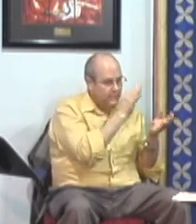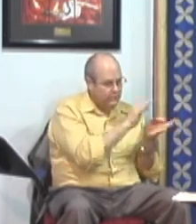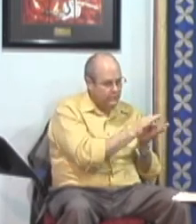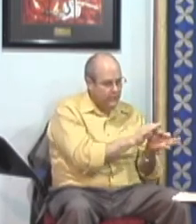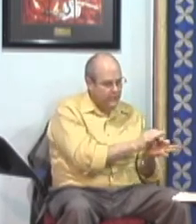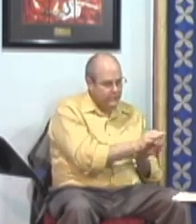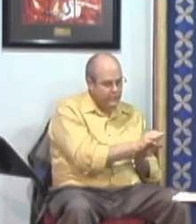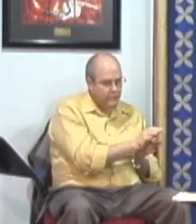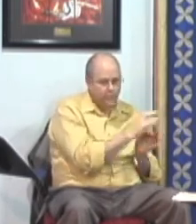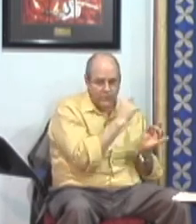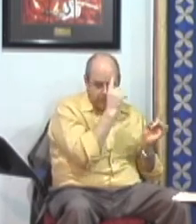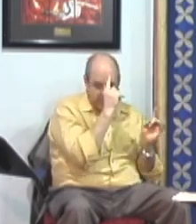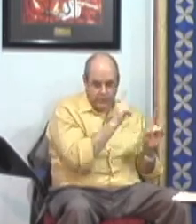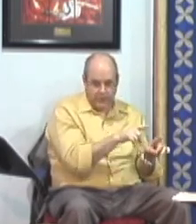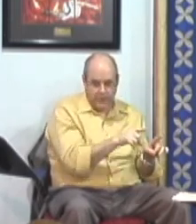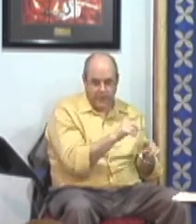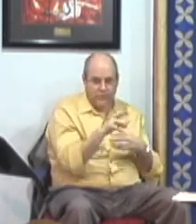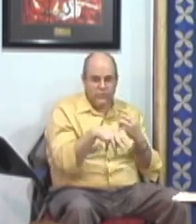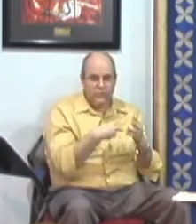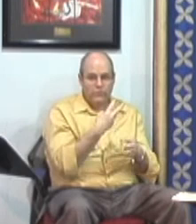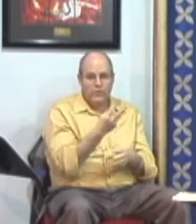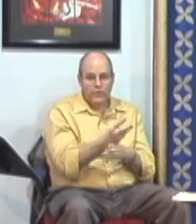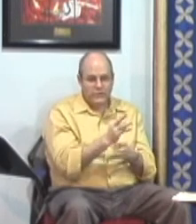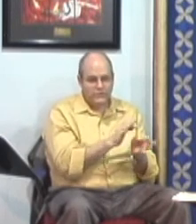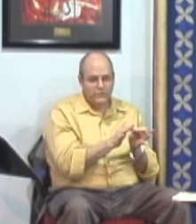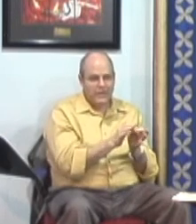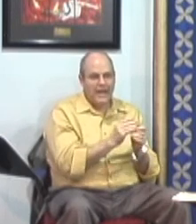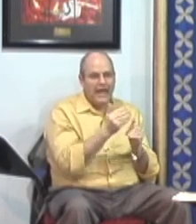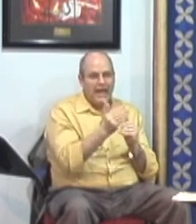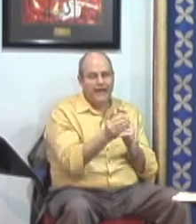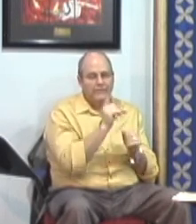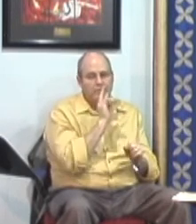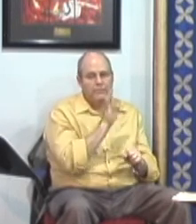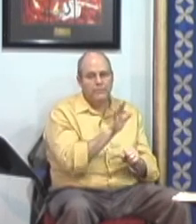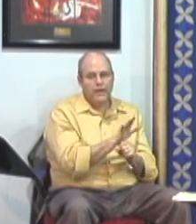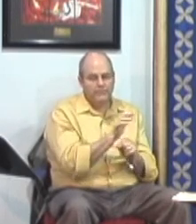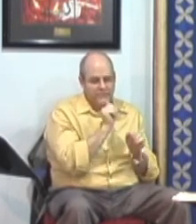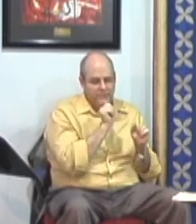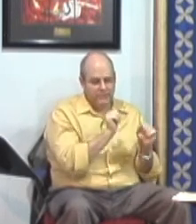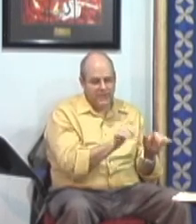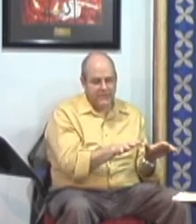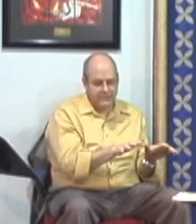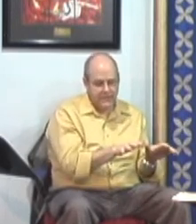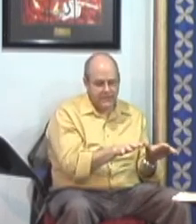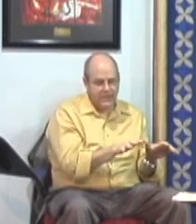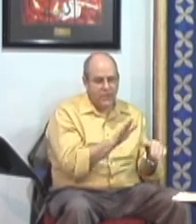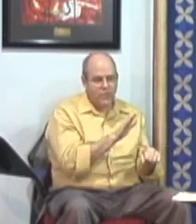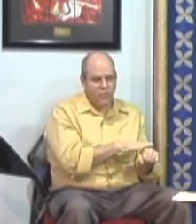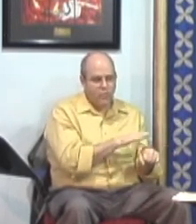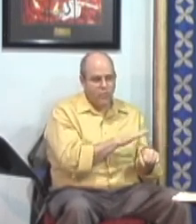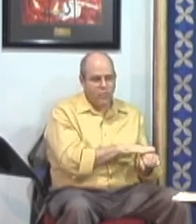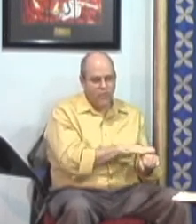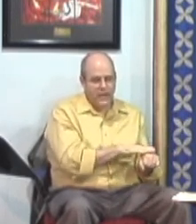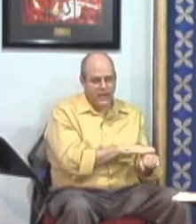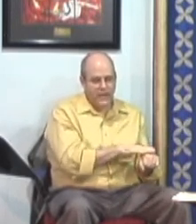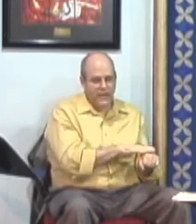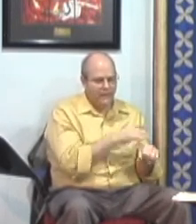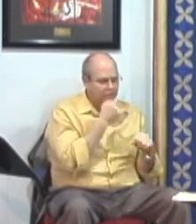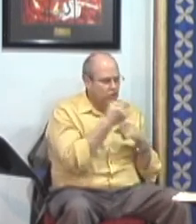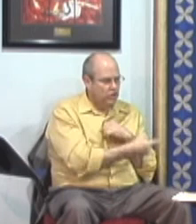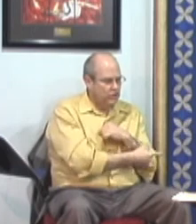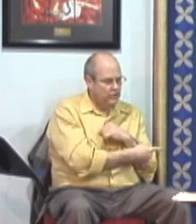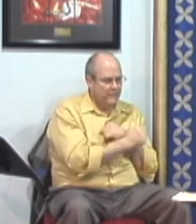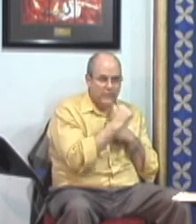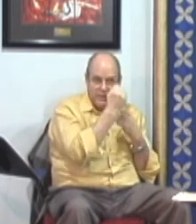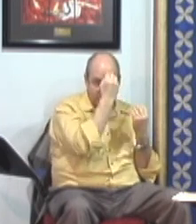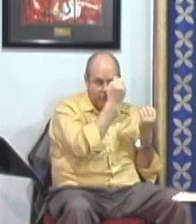instruction when they don't agree with the world's instruction. And then after the promise of the blessing for obedience comes the warning of curses for disobedience.